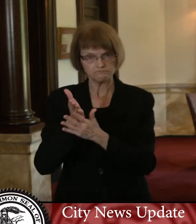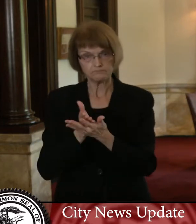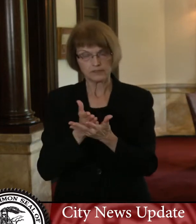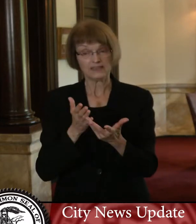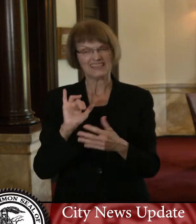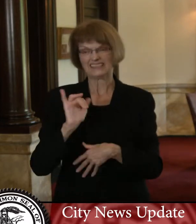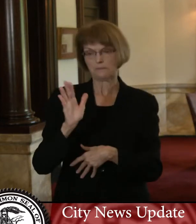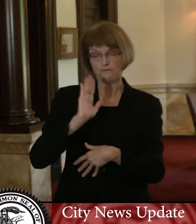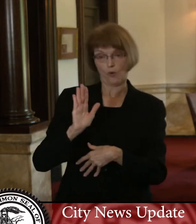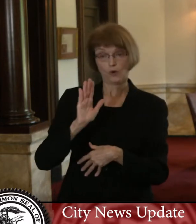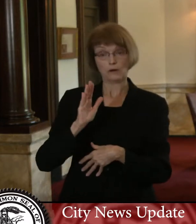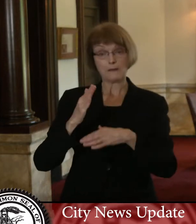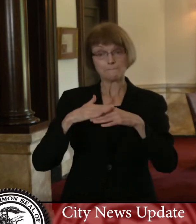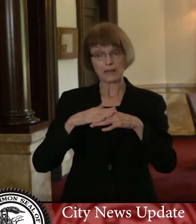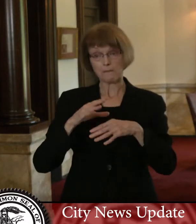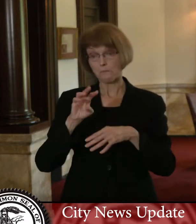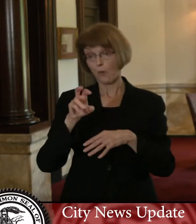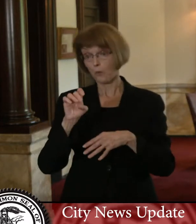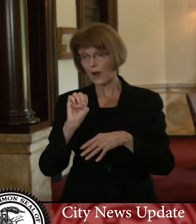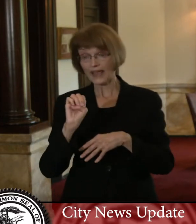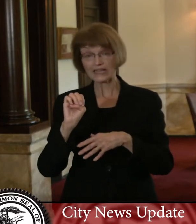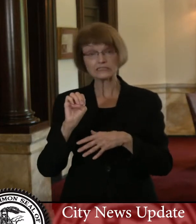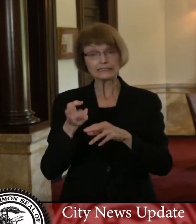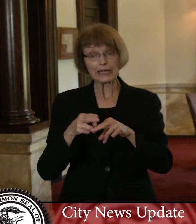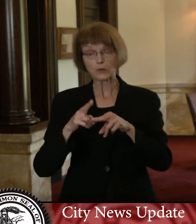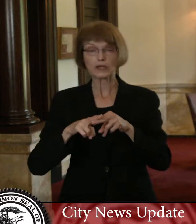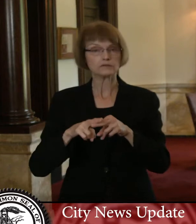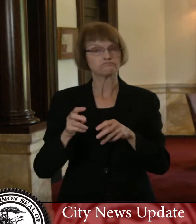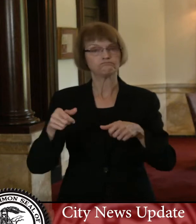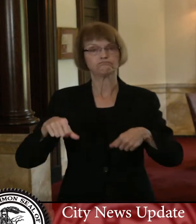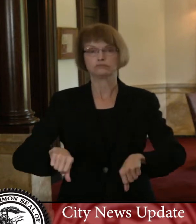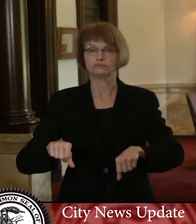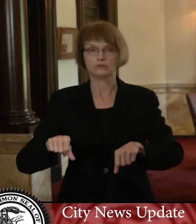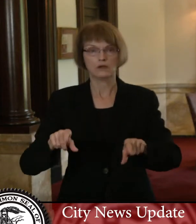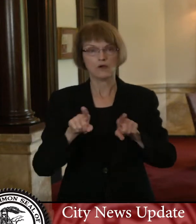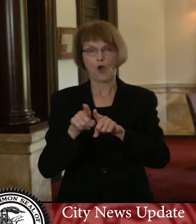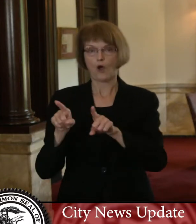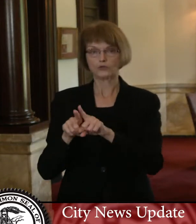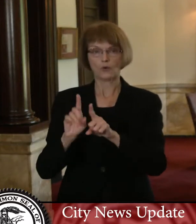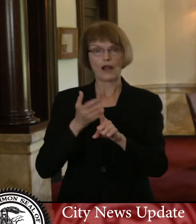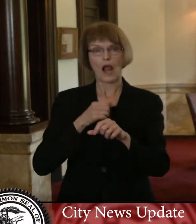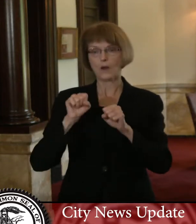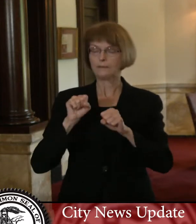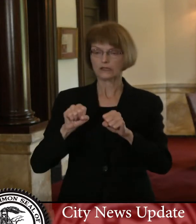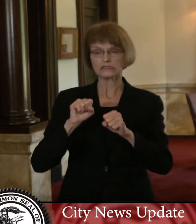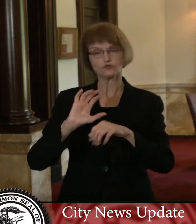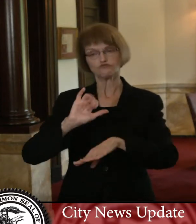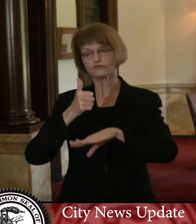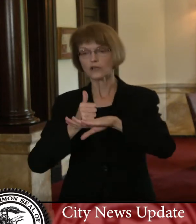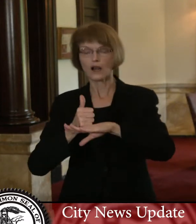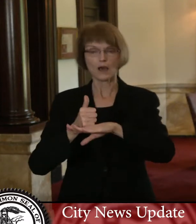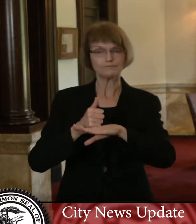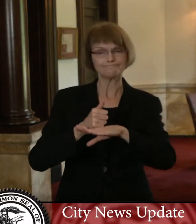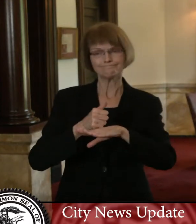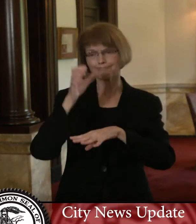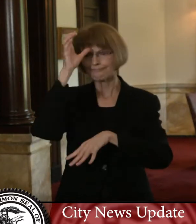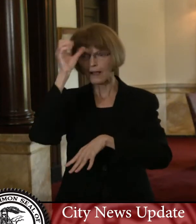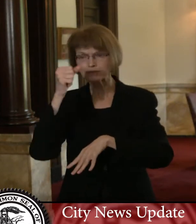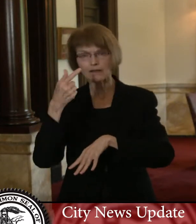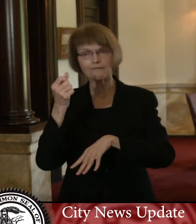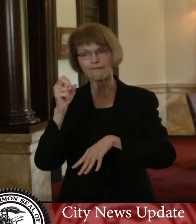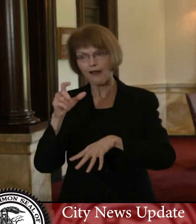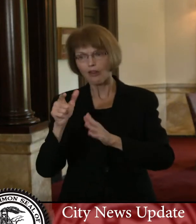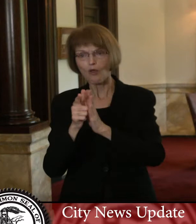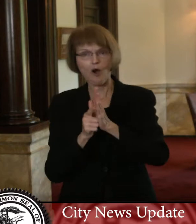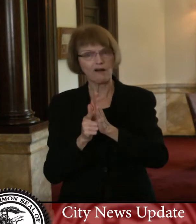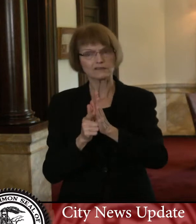increase or severely limited our ability to enact common sense gun laws. Republicans on the outskirts of St. Louis are trying